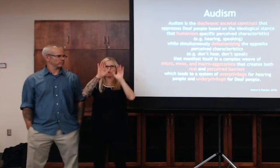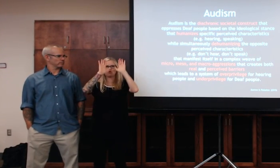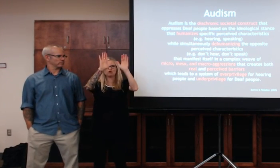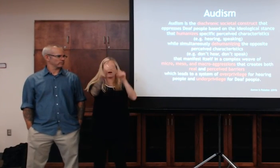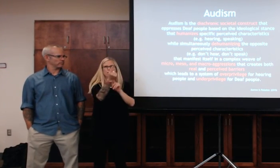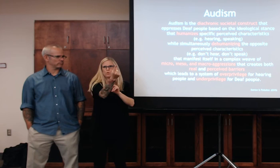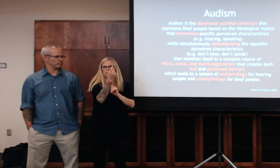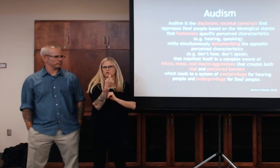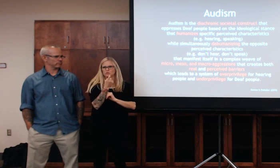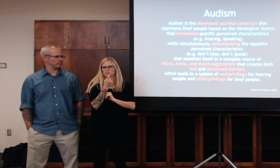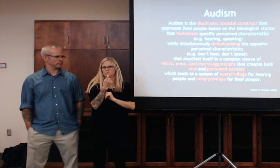That was a great question.